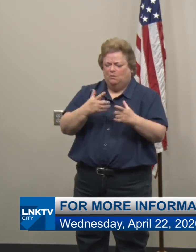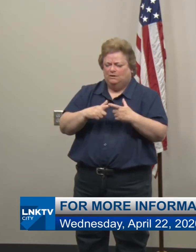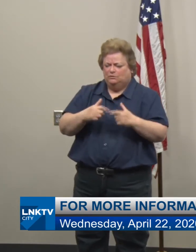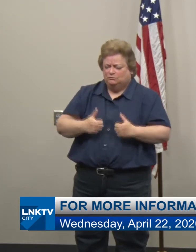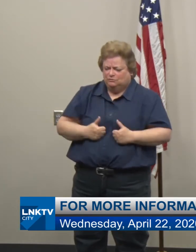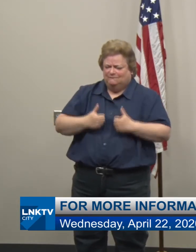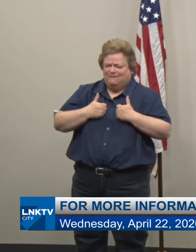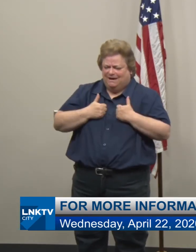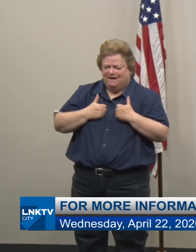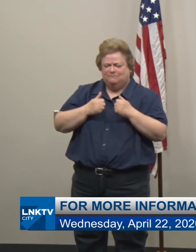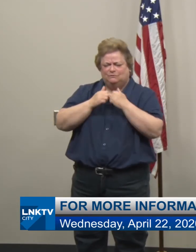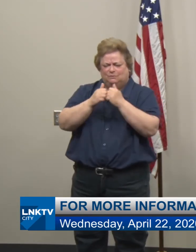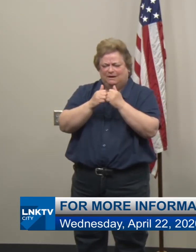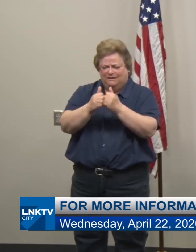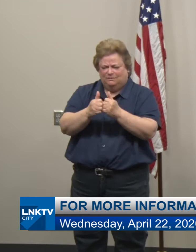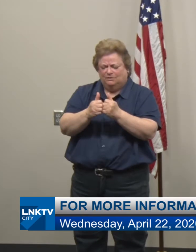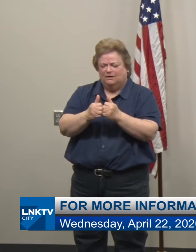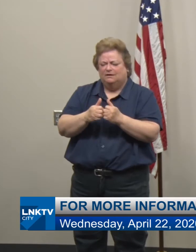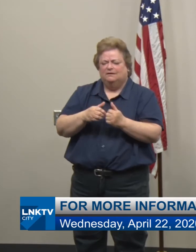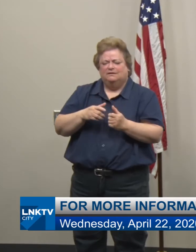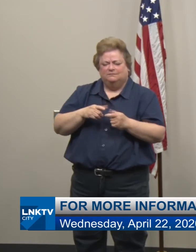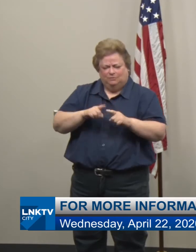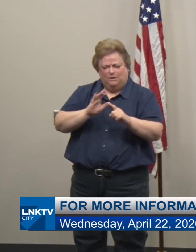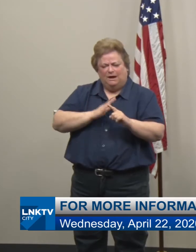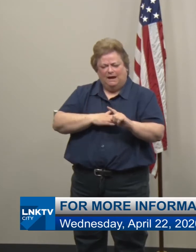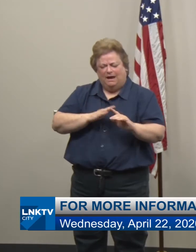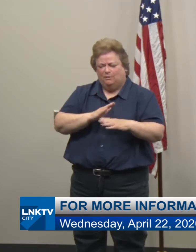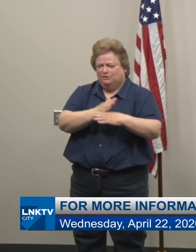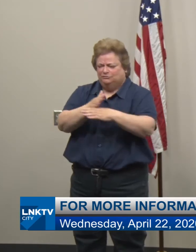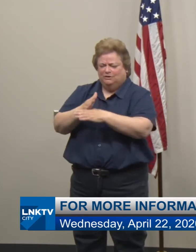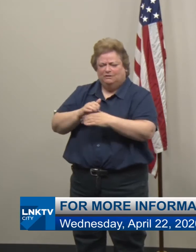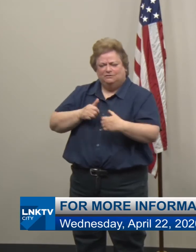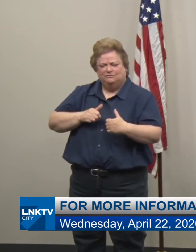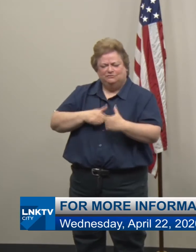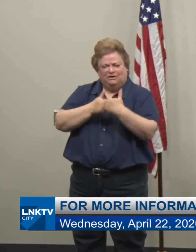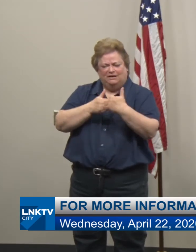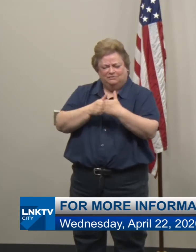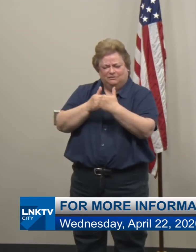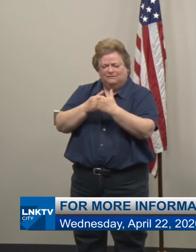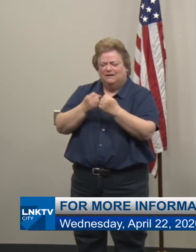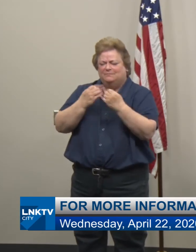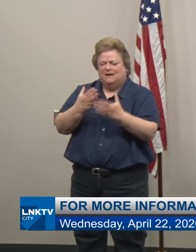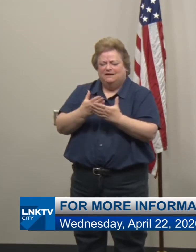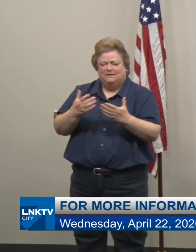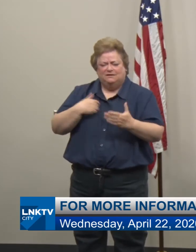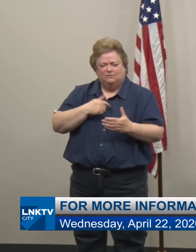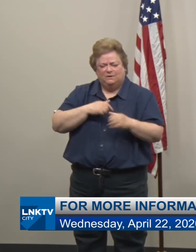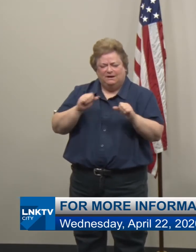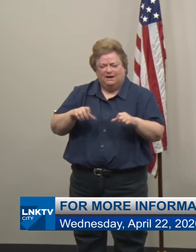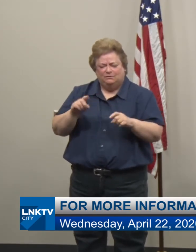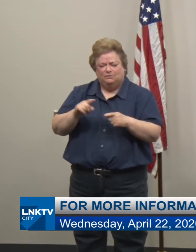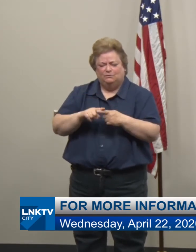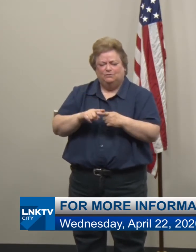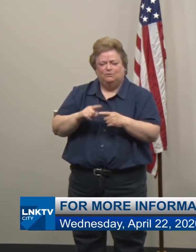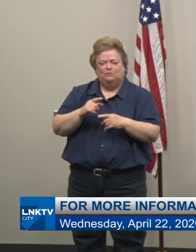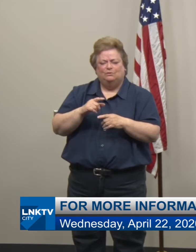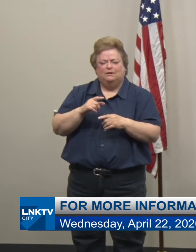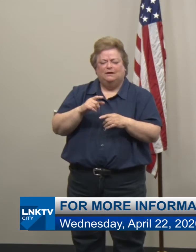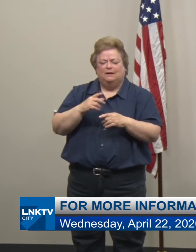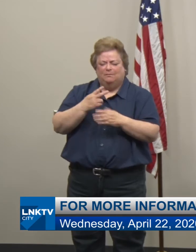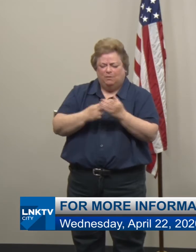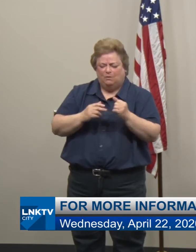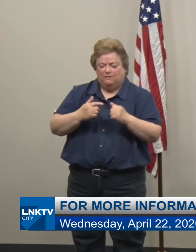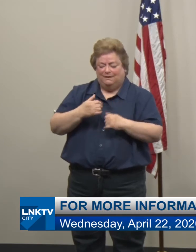thrive together in the face of our shared challenges. There are many things that we can do to support both our individual and our